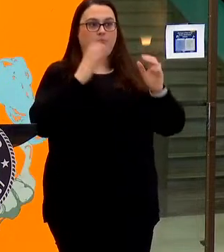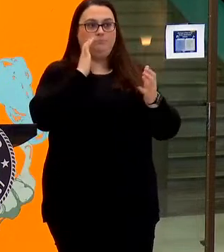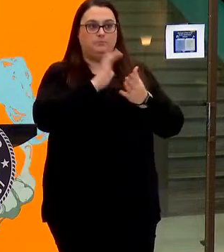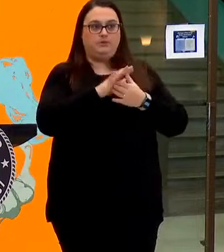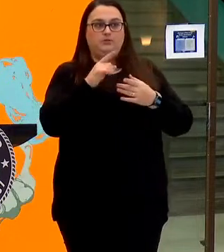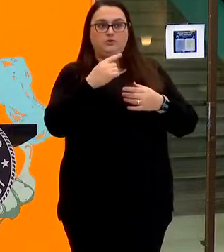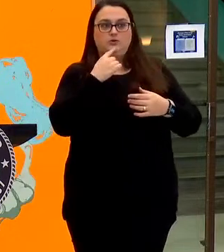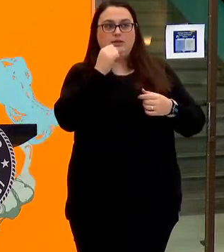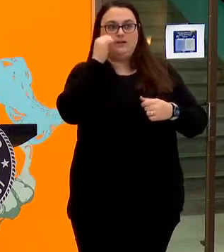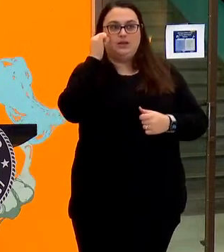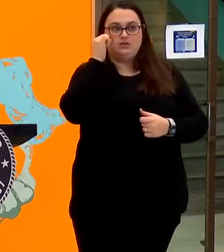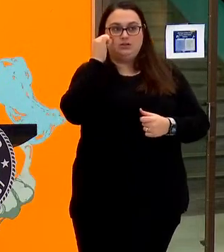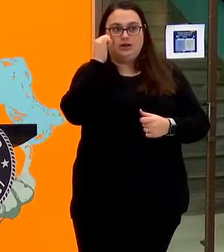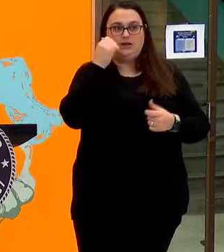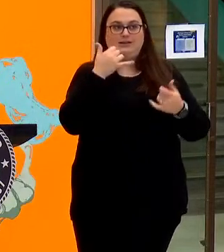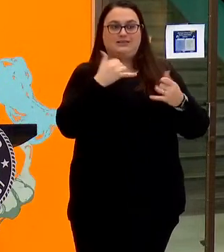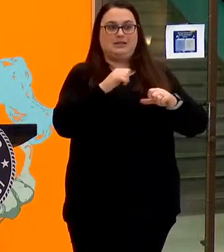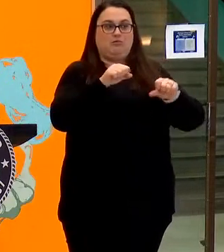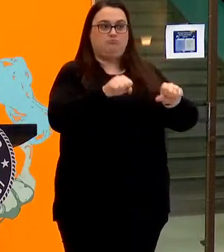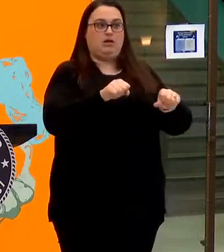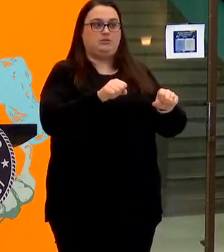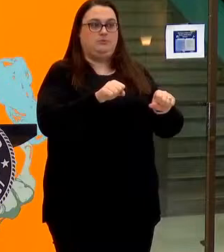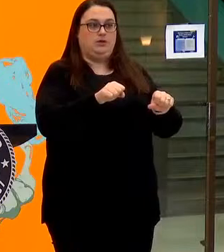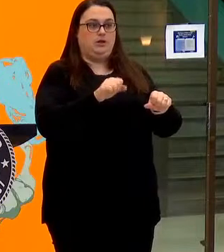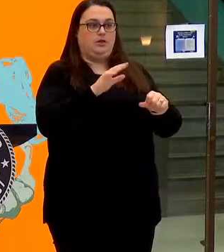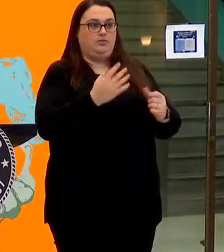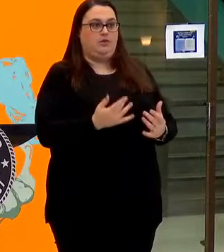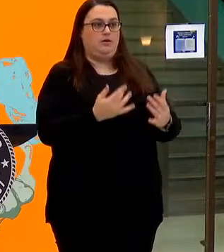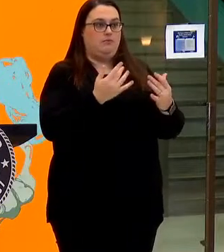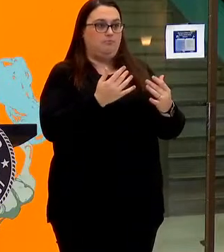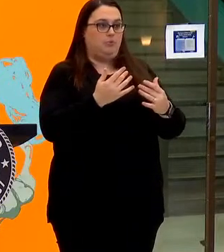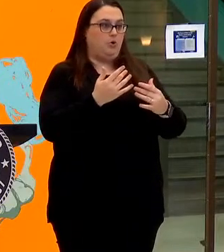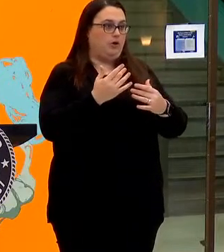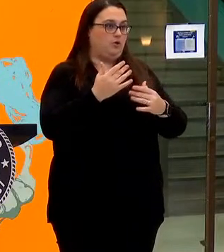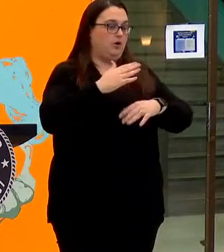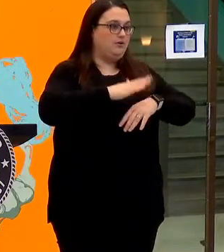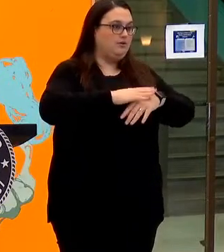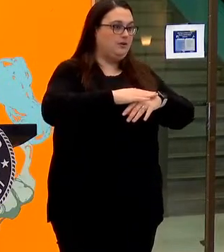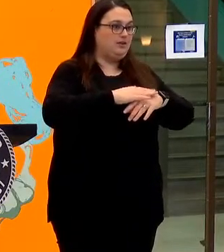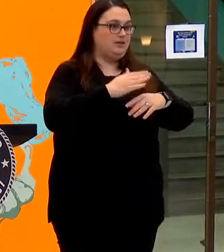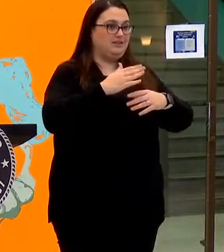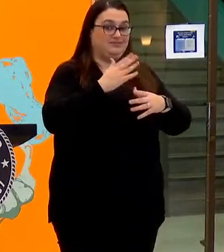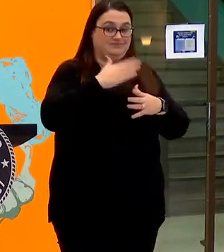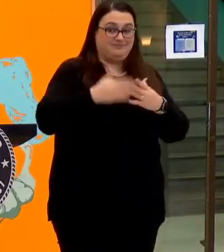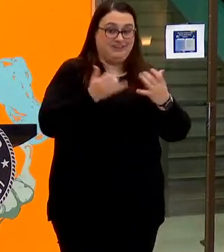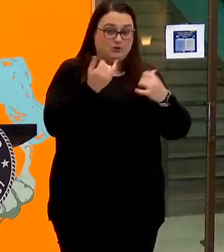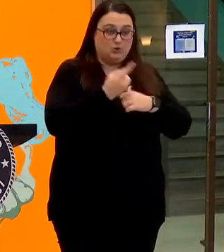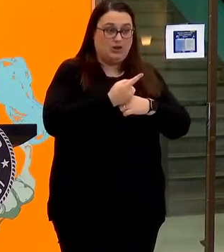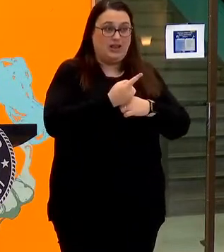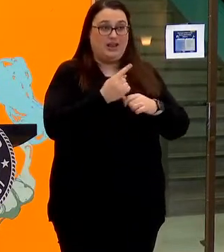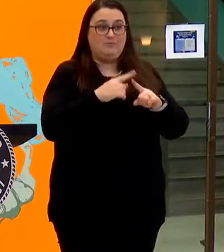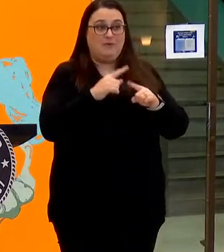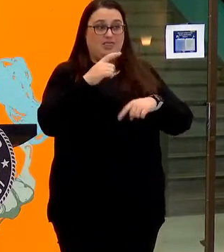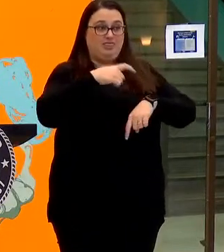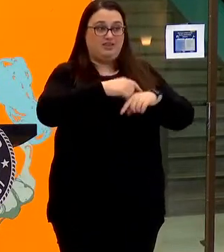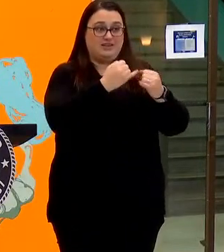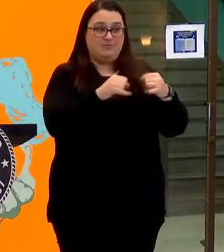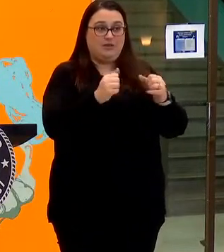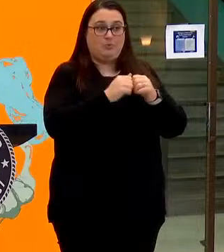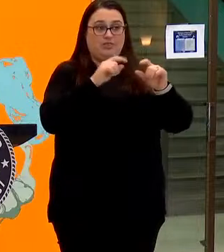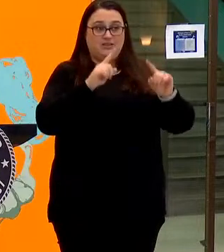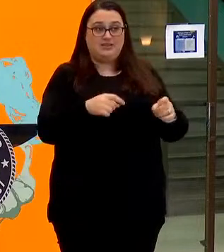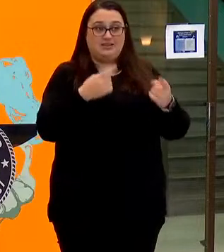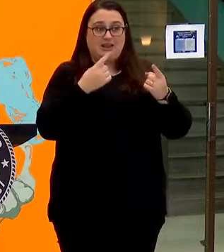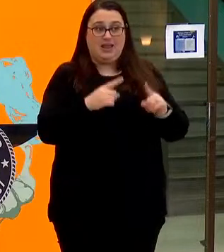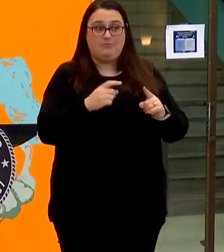that you guys said yesterday that it was still a possibility that that boil advisory would potentially be lifted later today, but it seems like the timeline with the testing